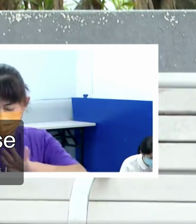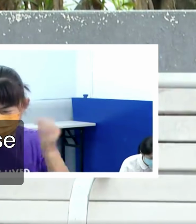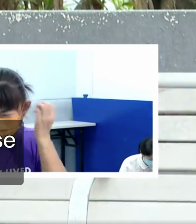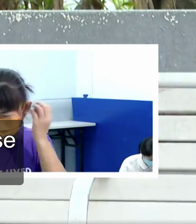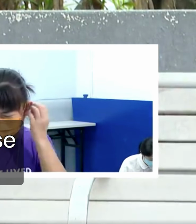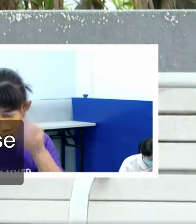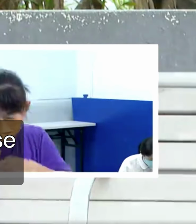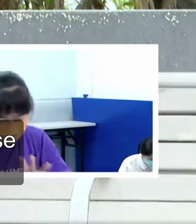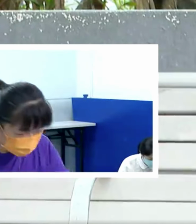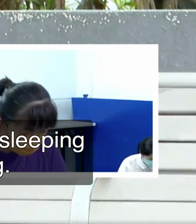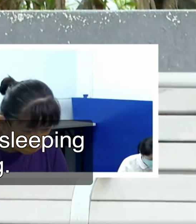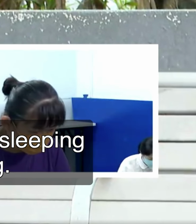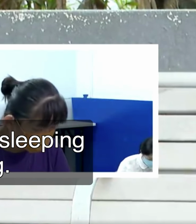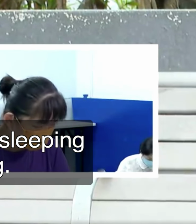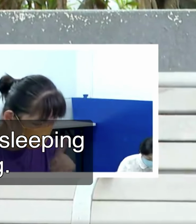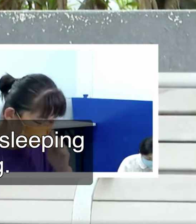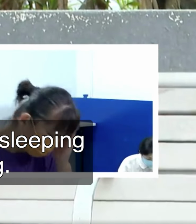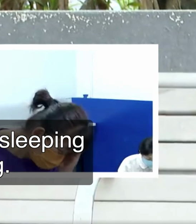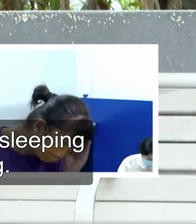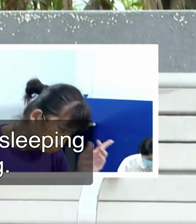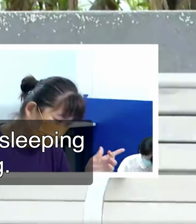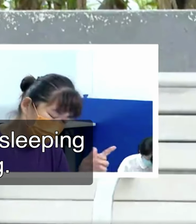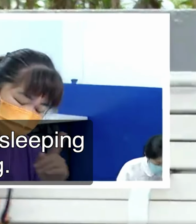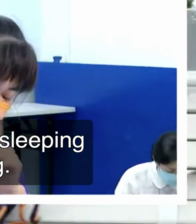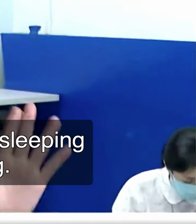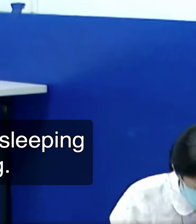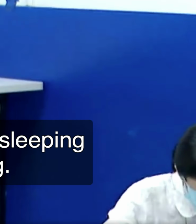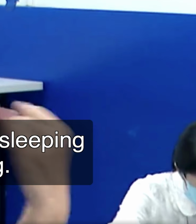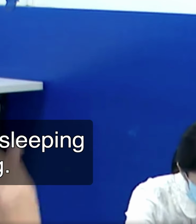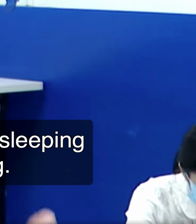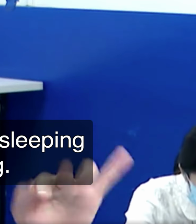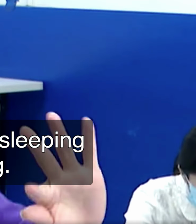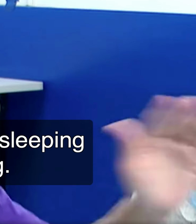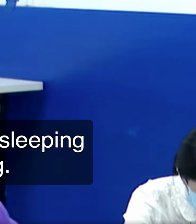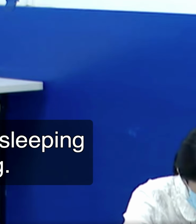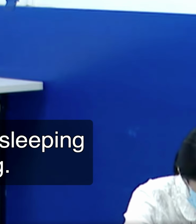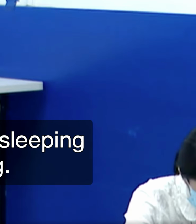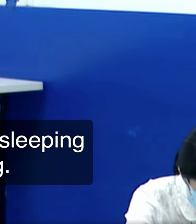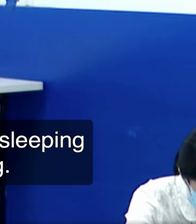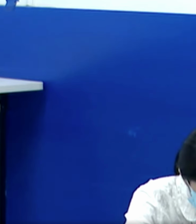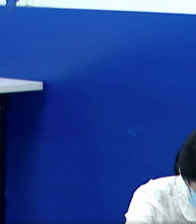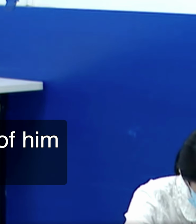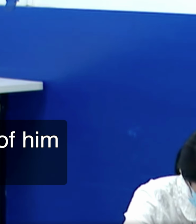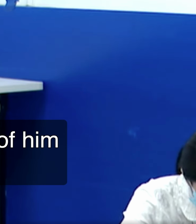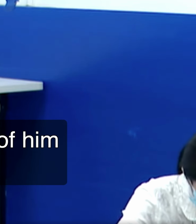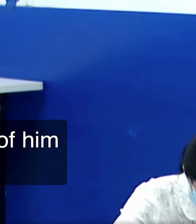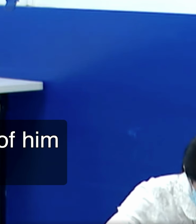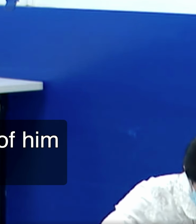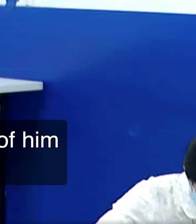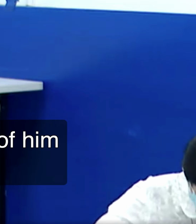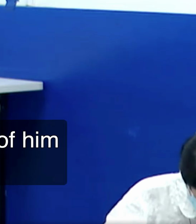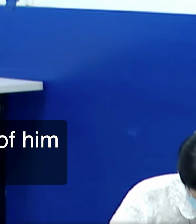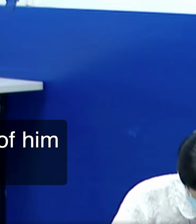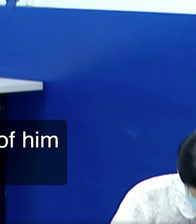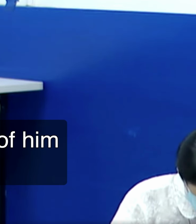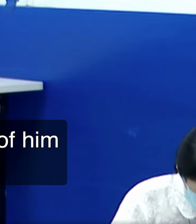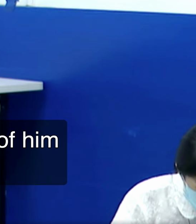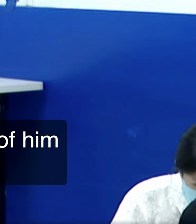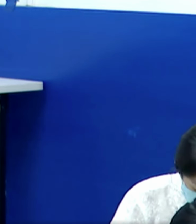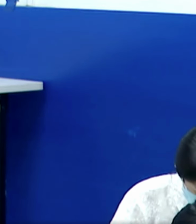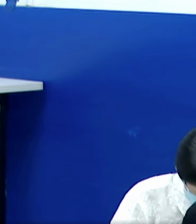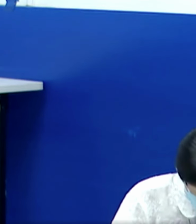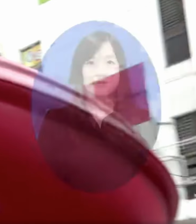the noise and opened the door. She realized that her daughter was sleeping and her grandson was crying. My mother has been taking care of